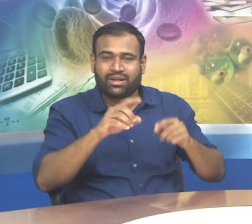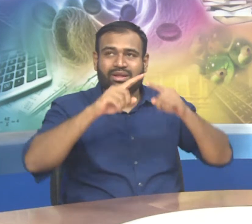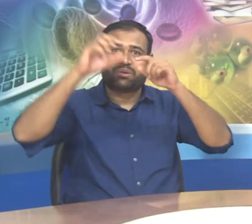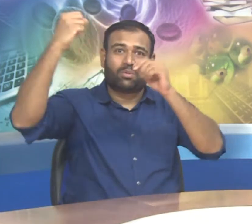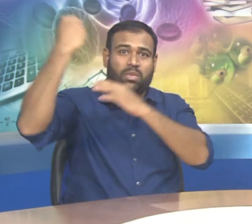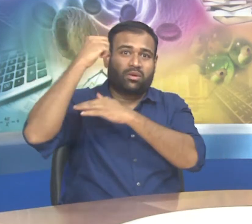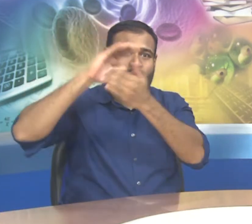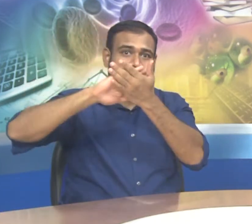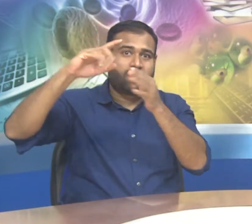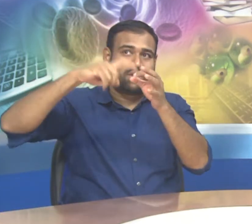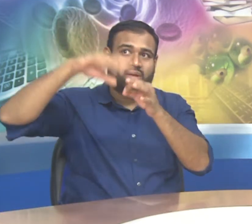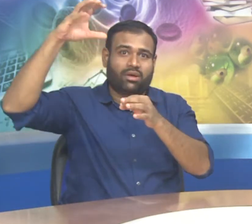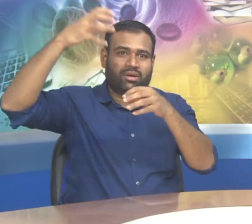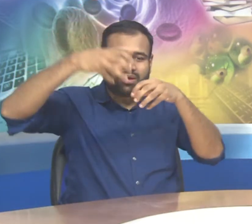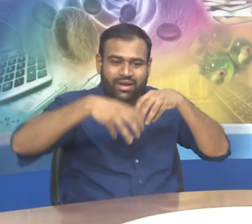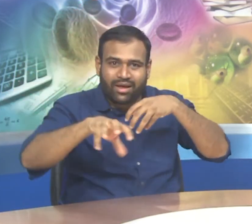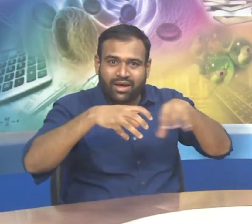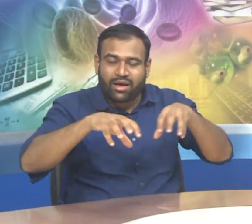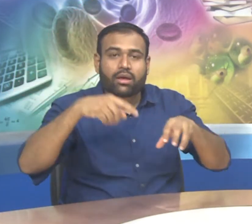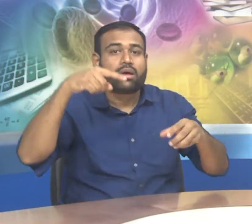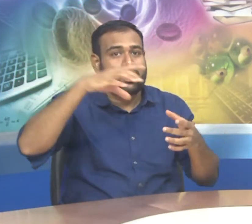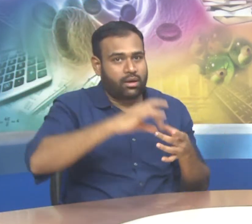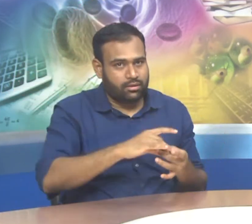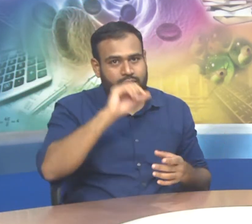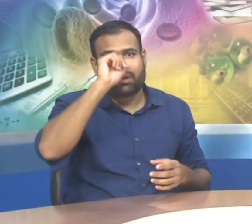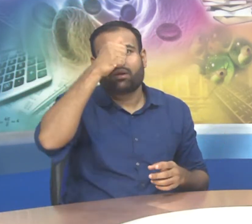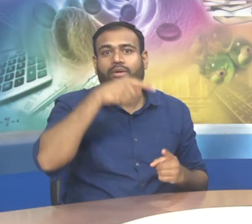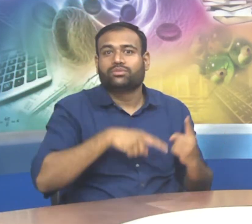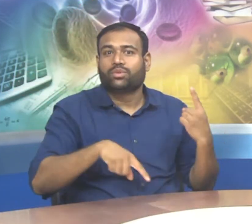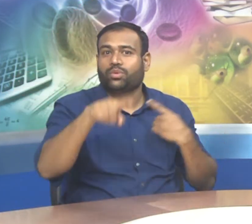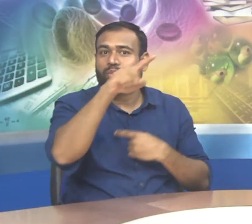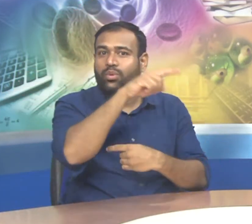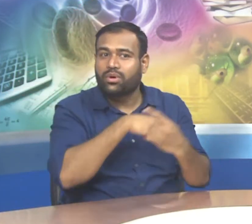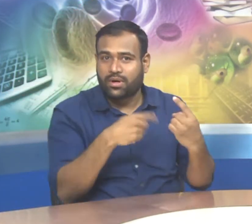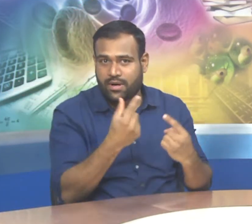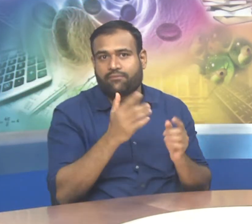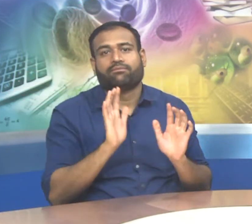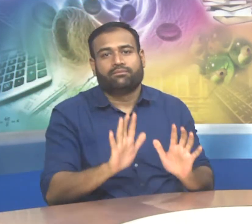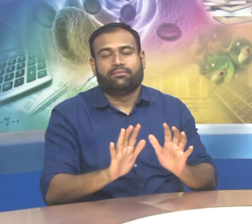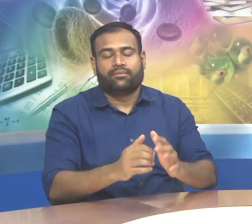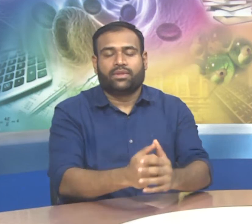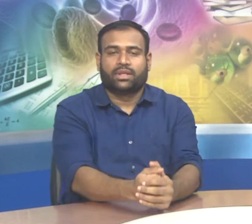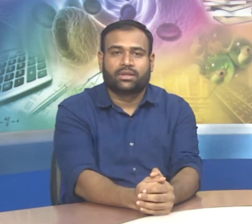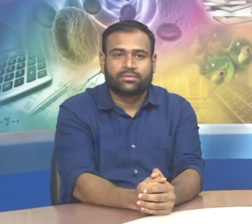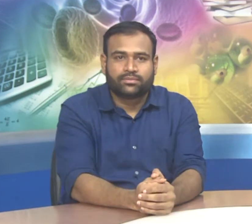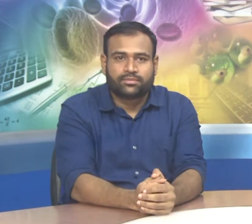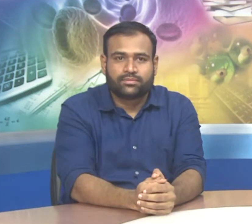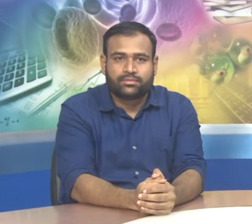So this is another kind of bank which is known as foreign banks.